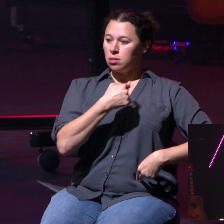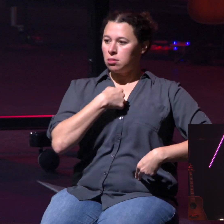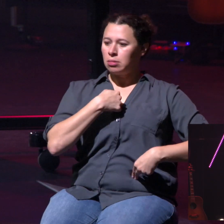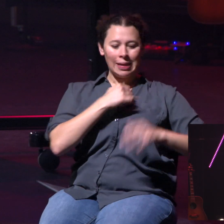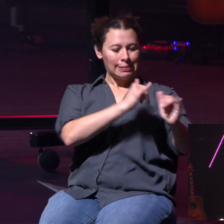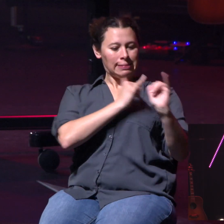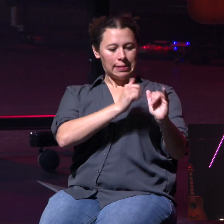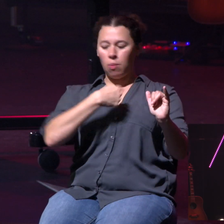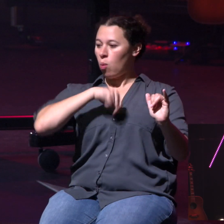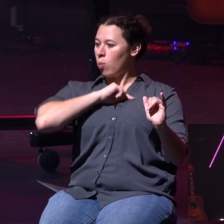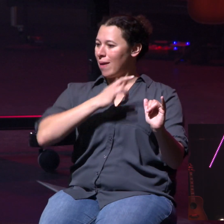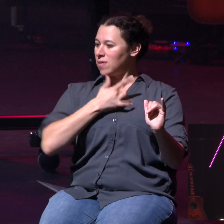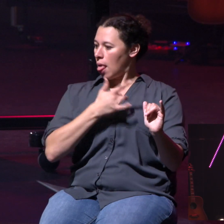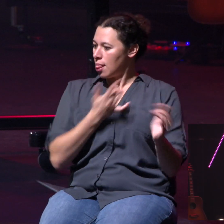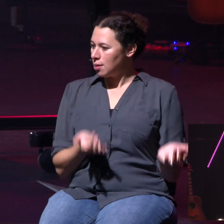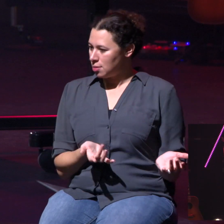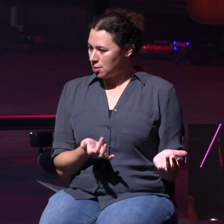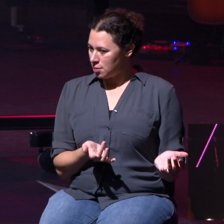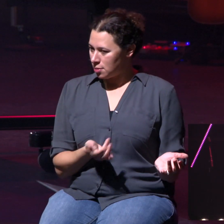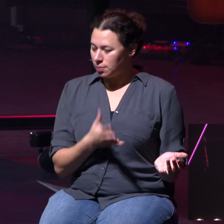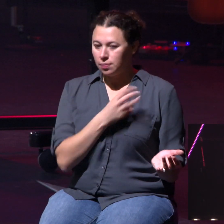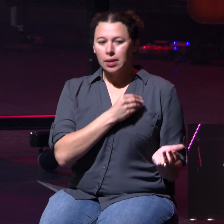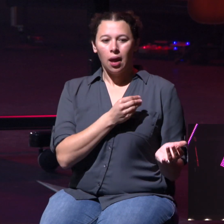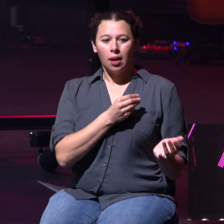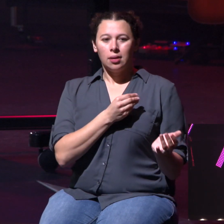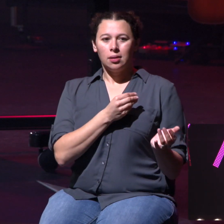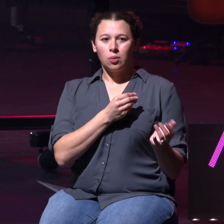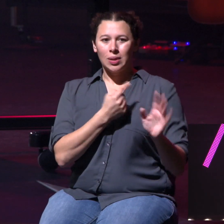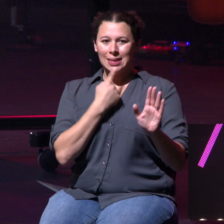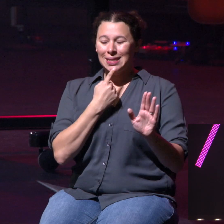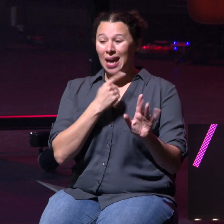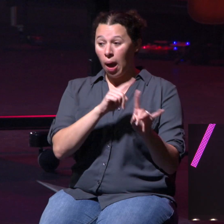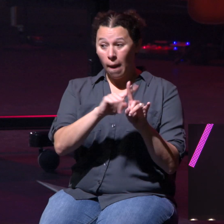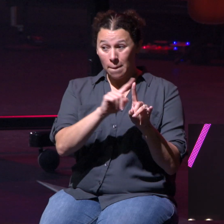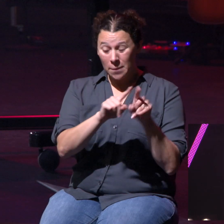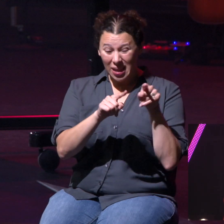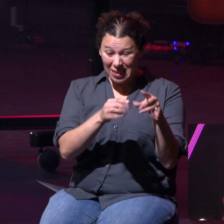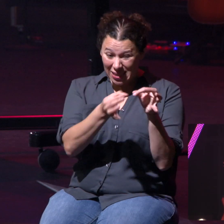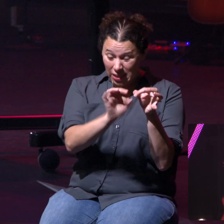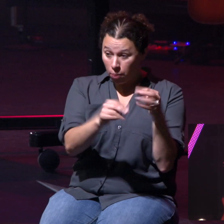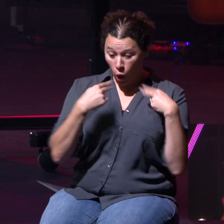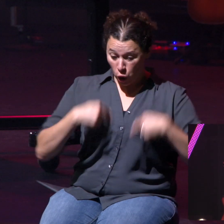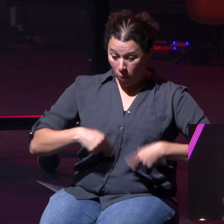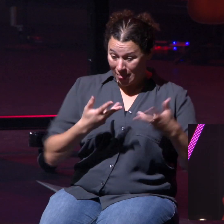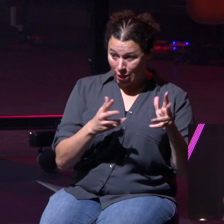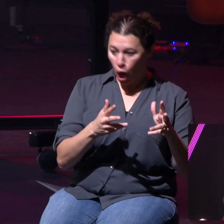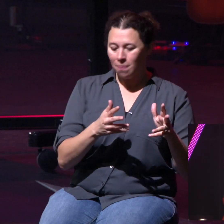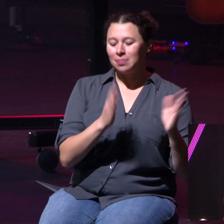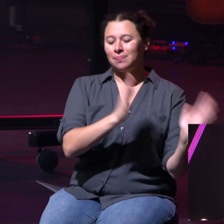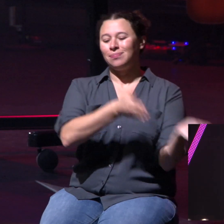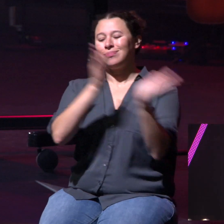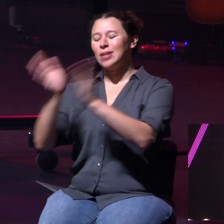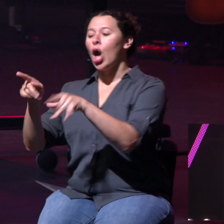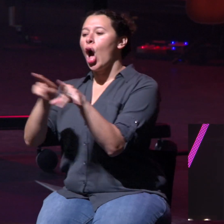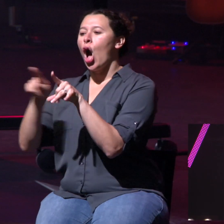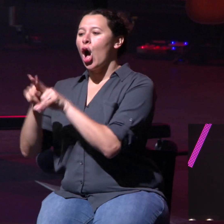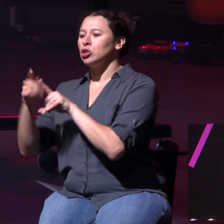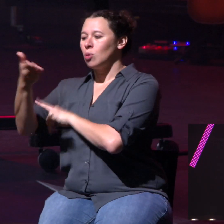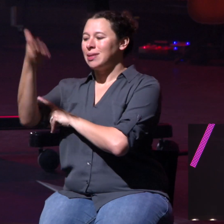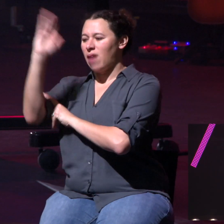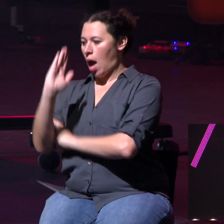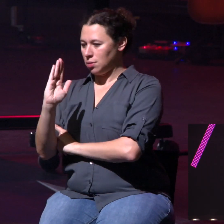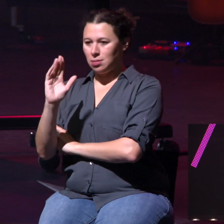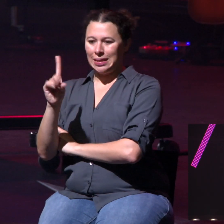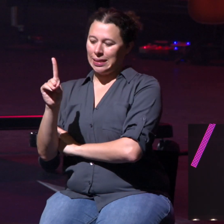like you're human. And then we switched gears and we said, but he's not just human like you're human, he is also divine. And he has this relationship